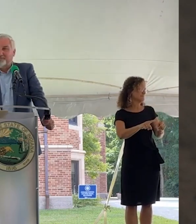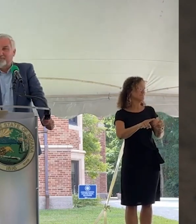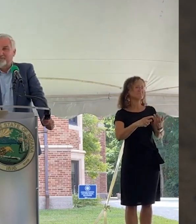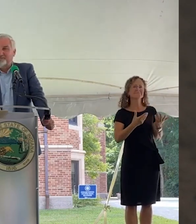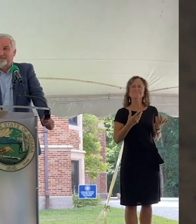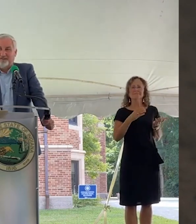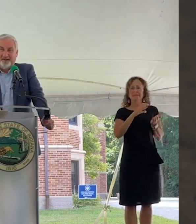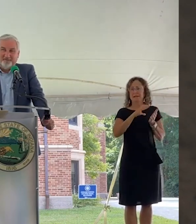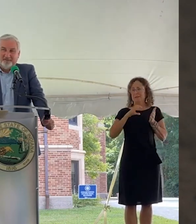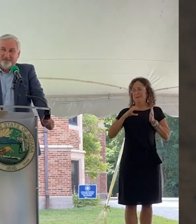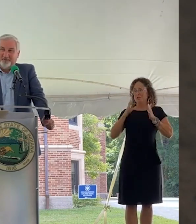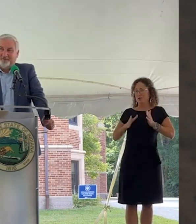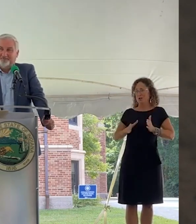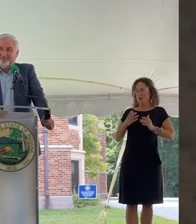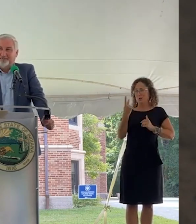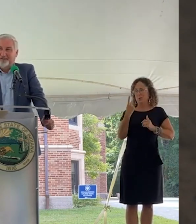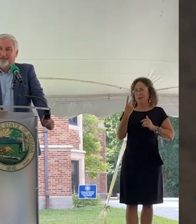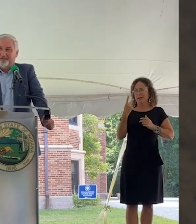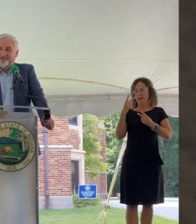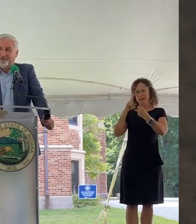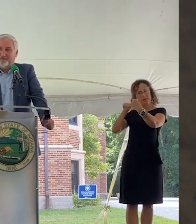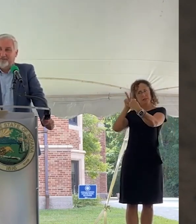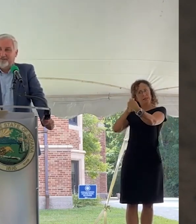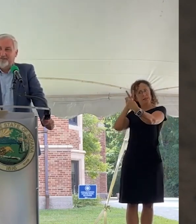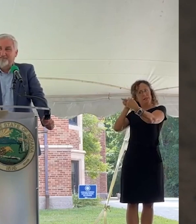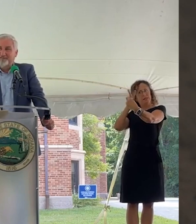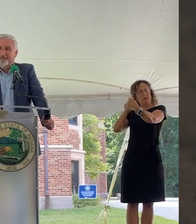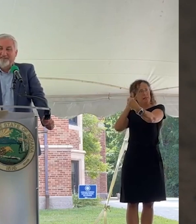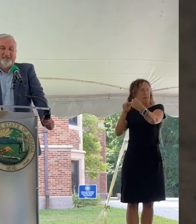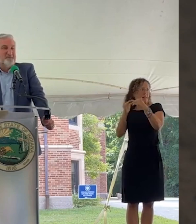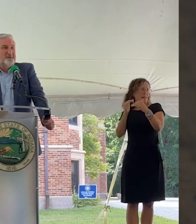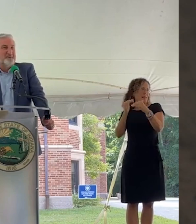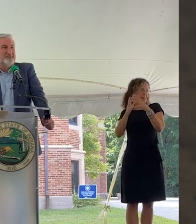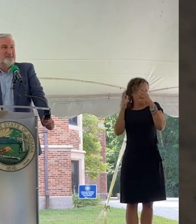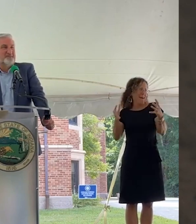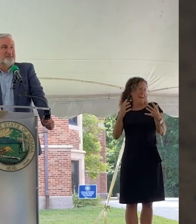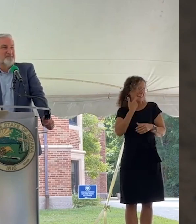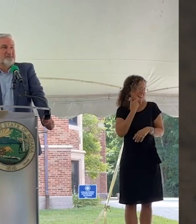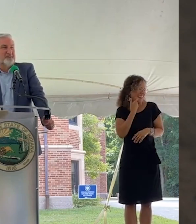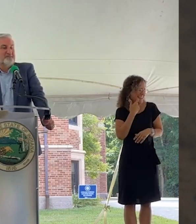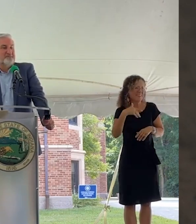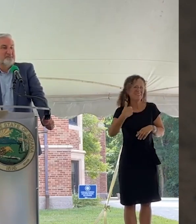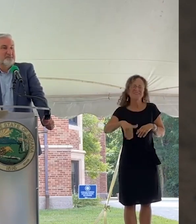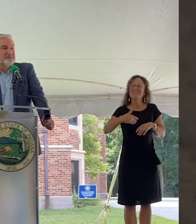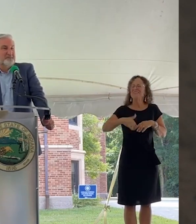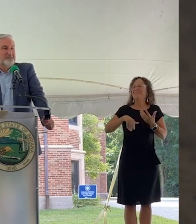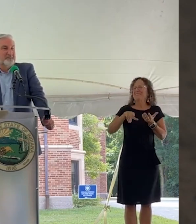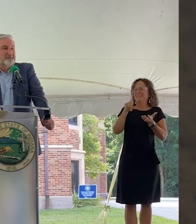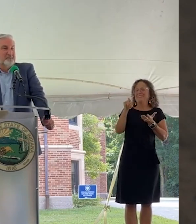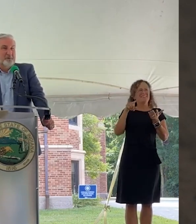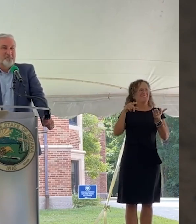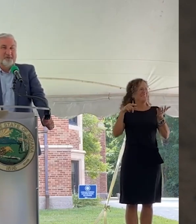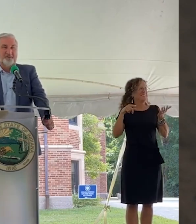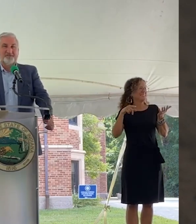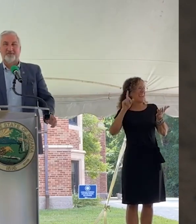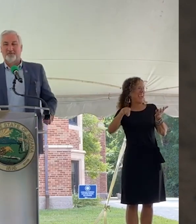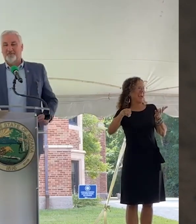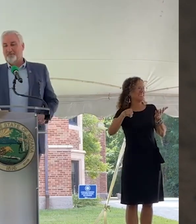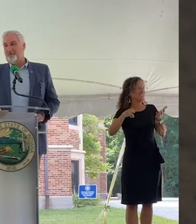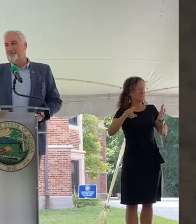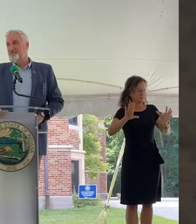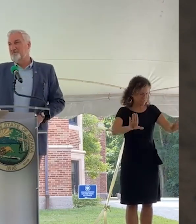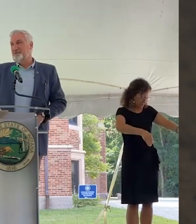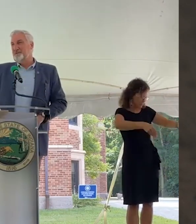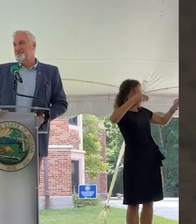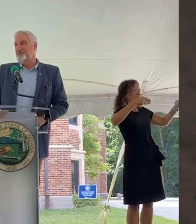Commissioner, we've been seeing a lot of each other lately. That's a good thing. We've been dusting off a lot of blueprints that